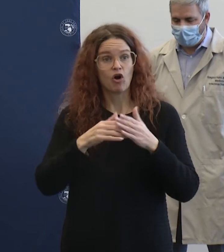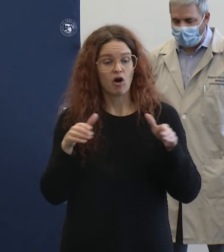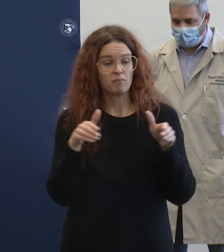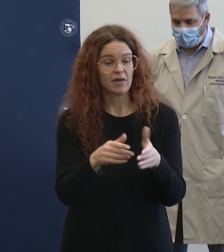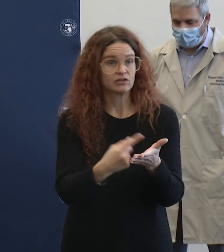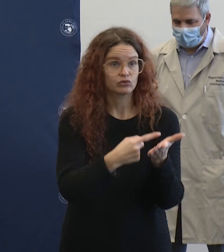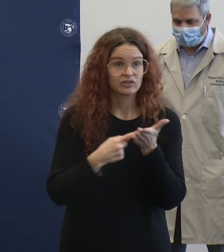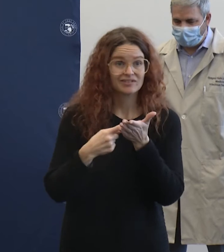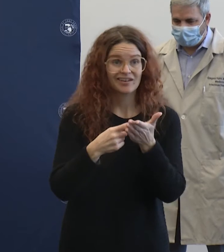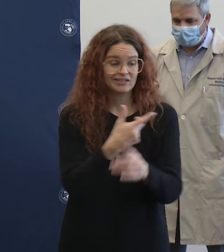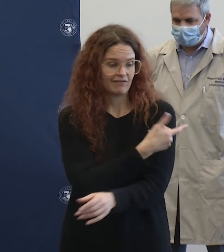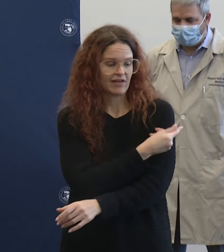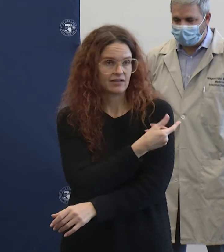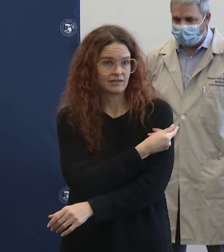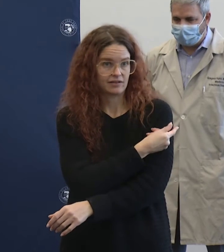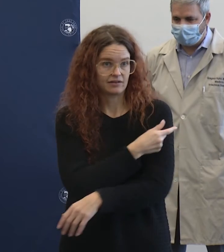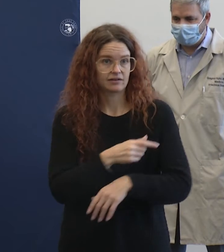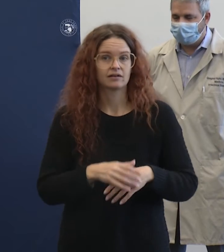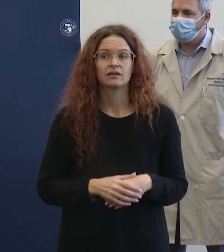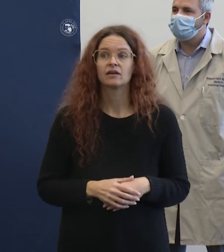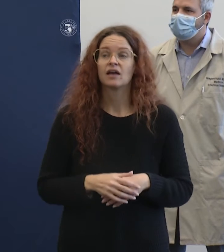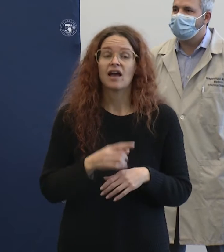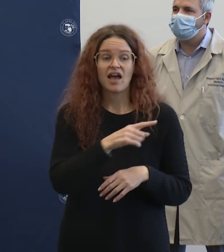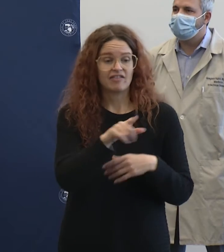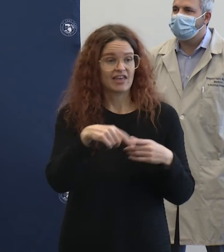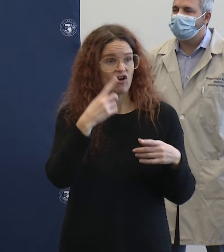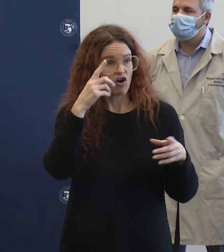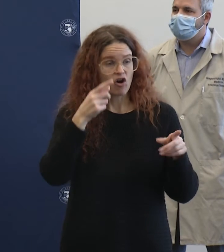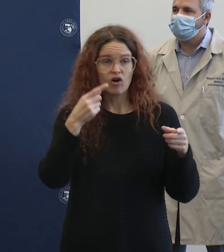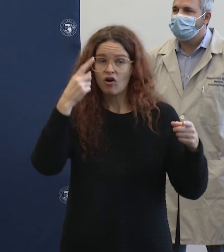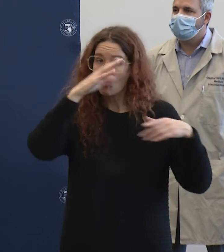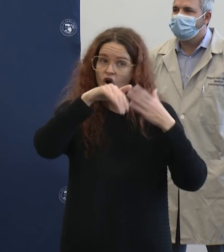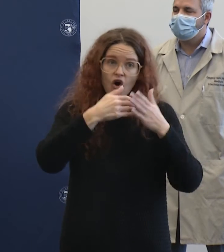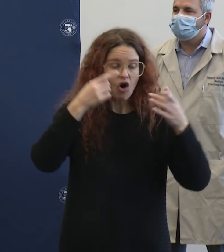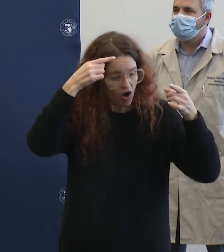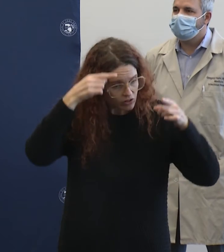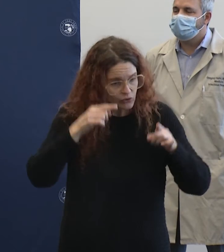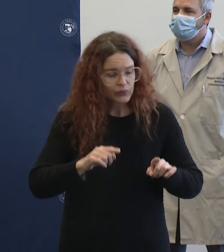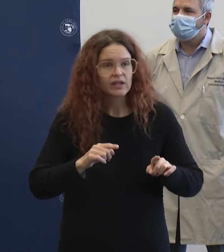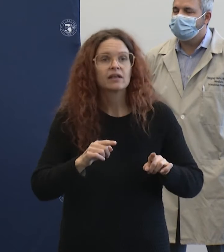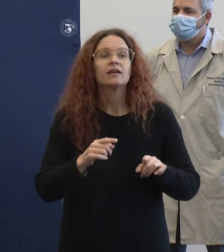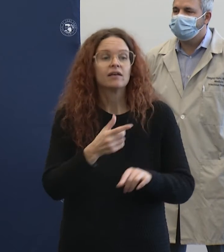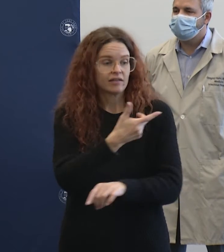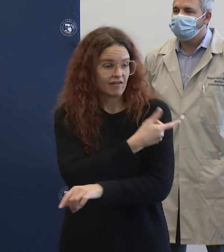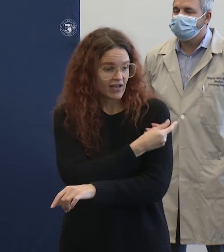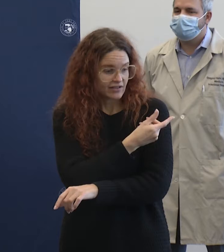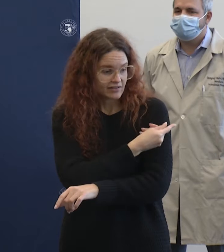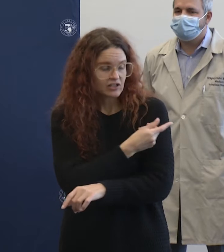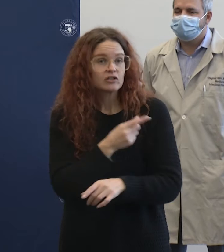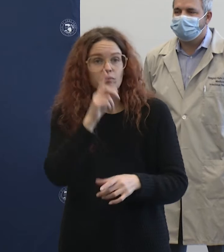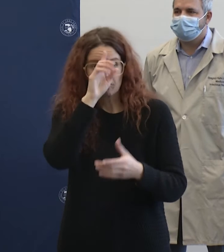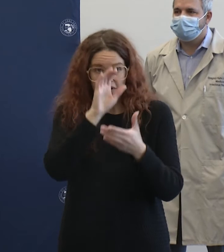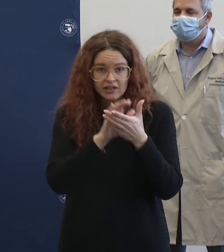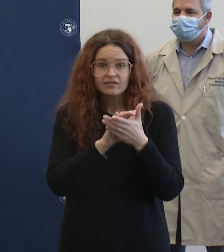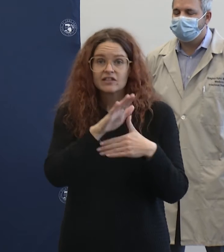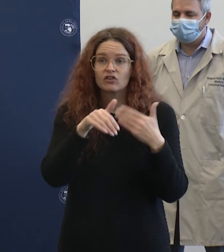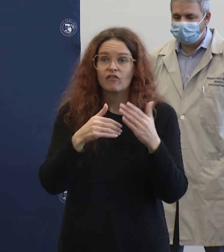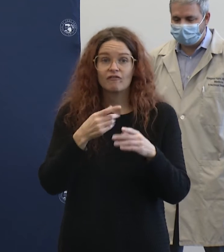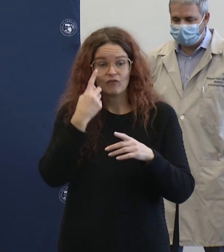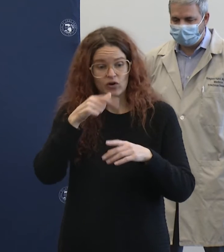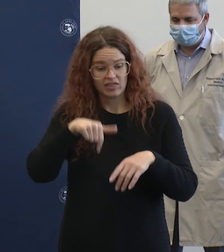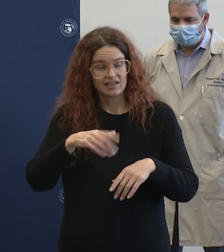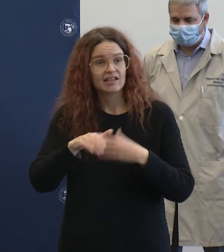surrounding the vaccine. The Synod unanimously reaffirmed the Church's belief in vaccinations against this and all